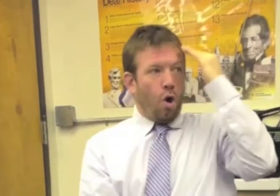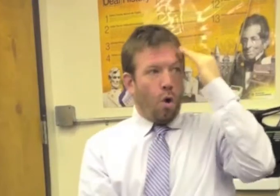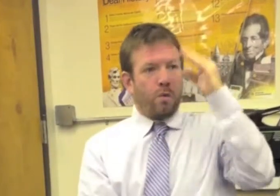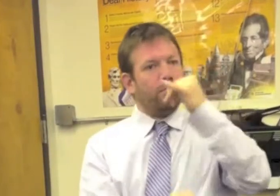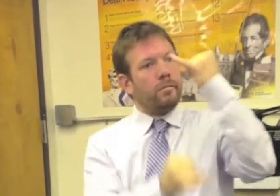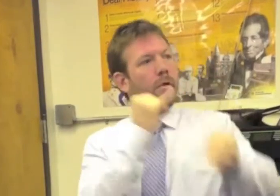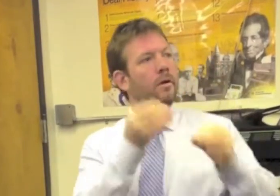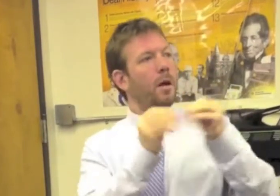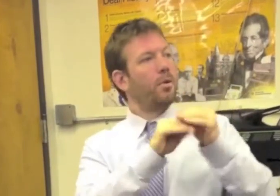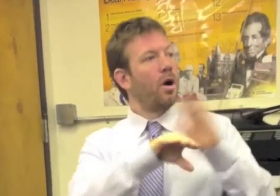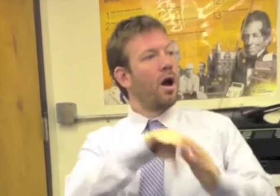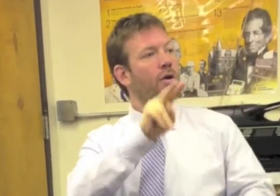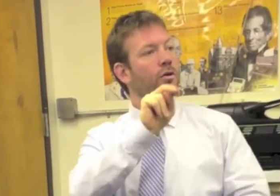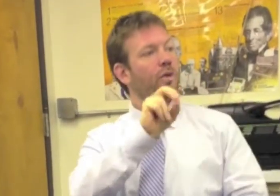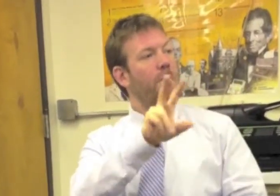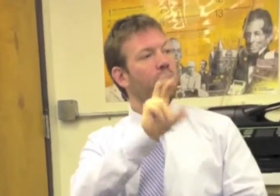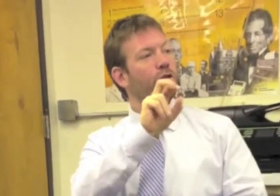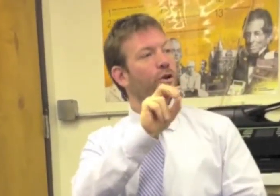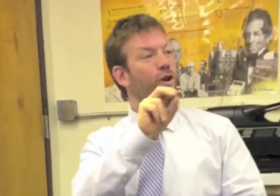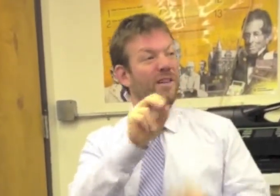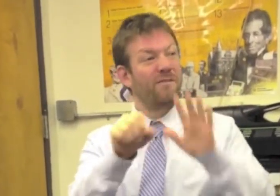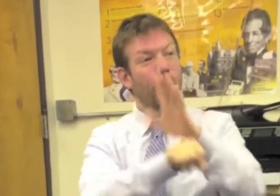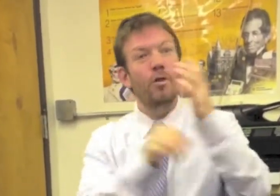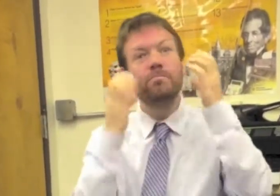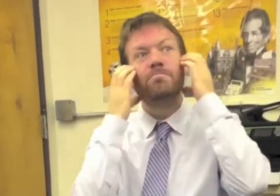find out the total count and see how many beards we have at the end of November.